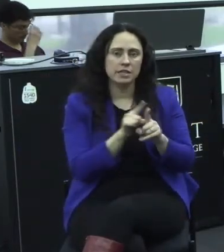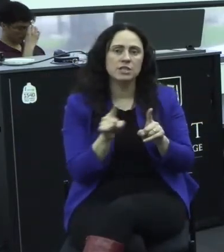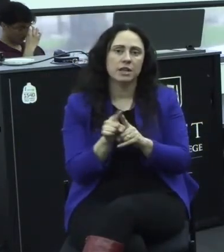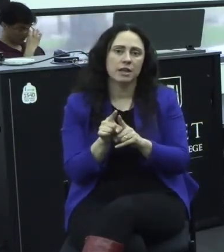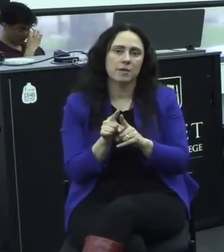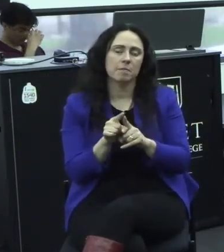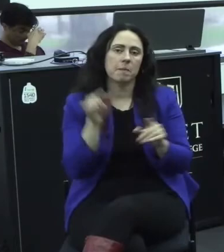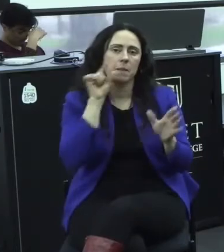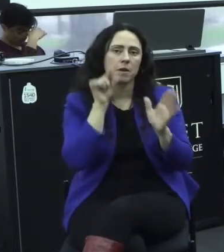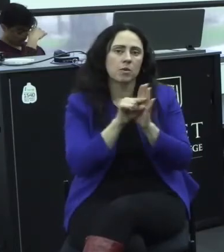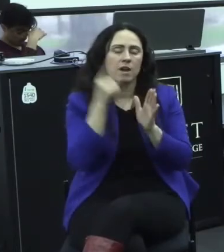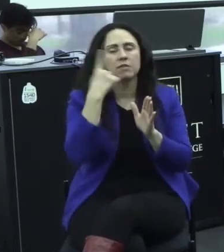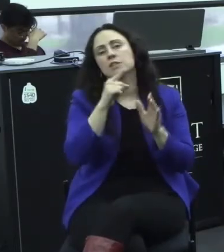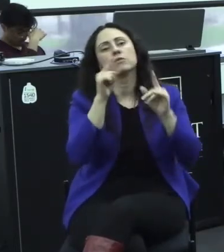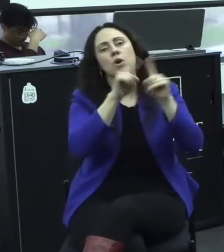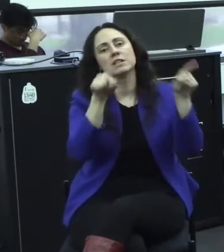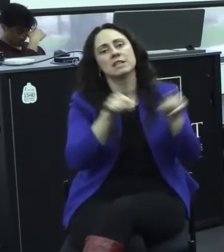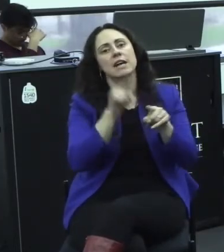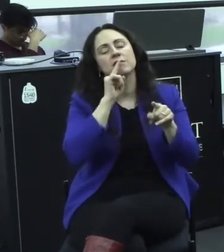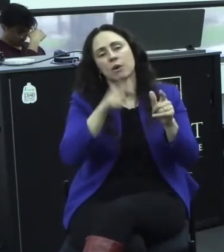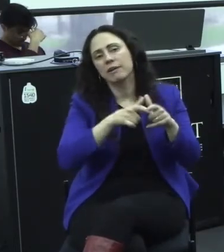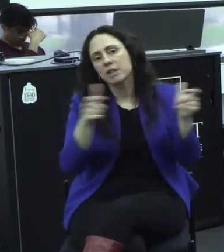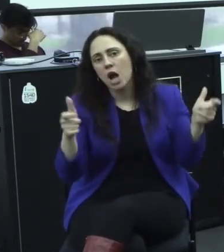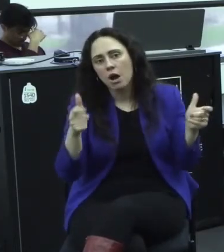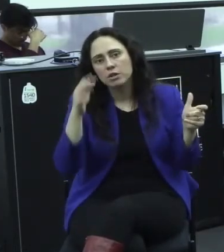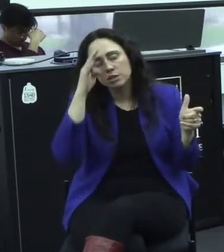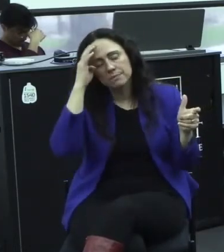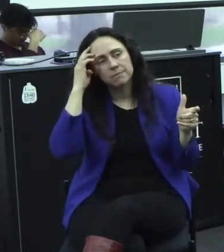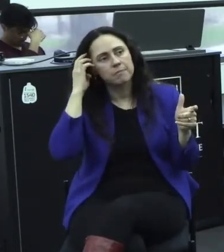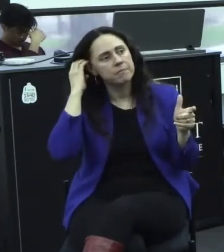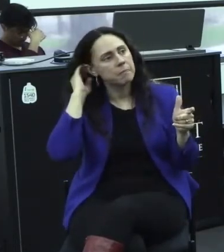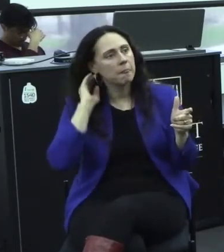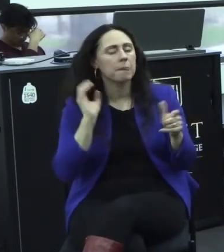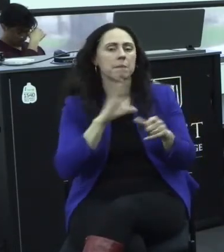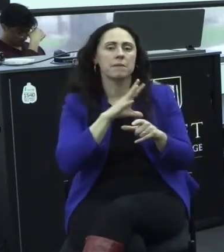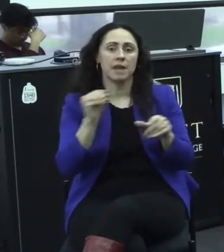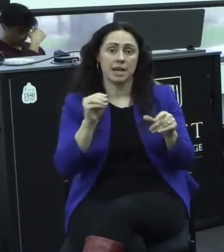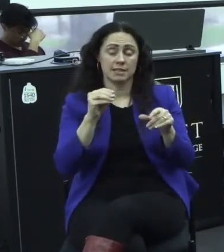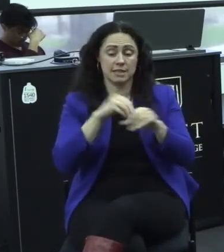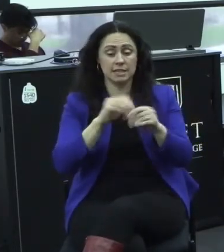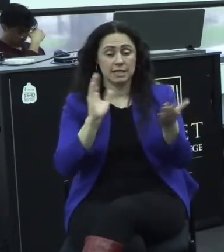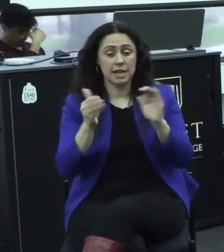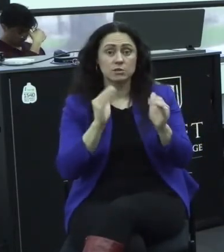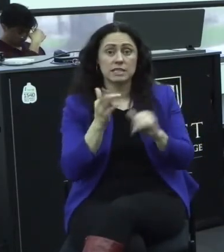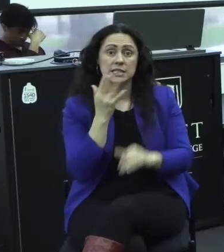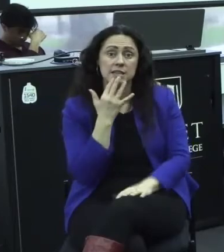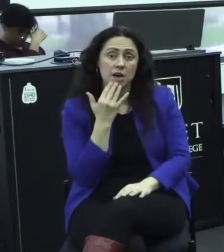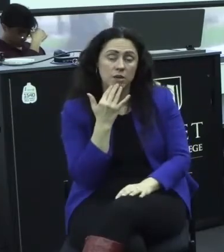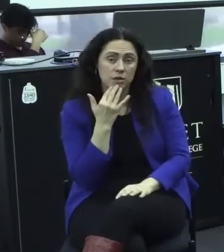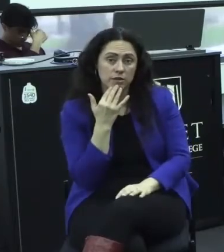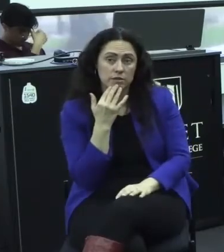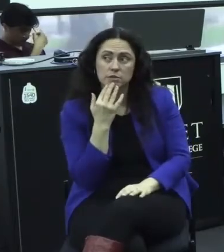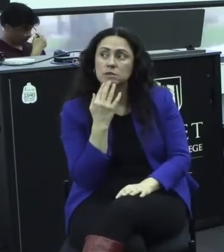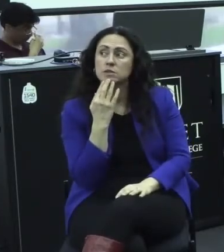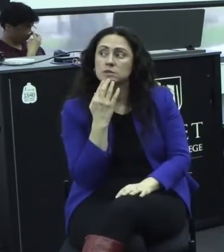the graphics for signage were very large and in a contrasting color.